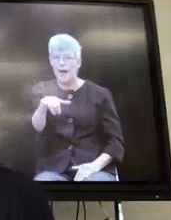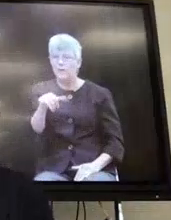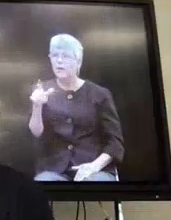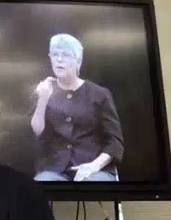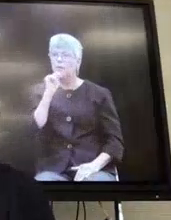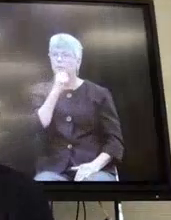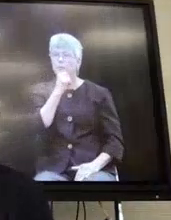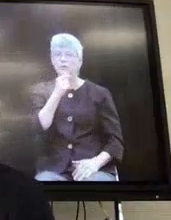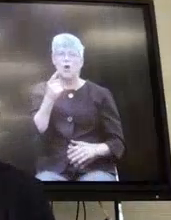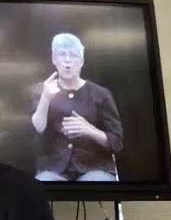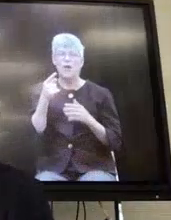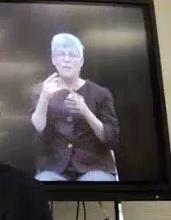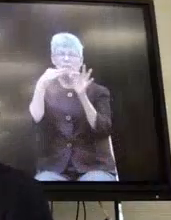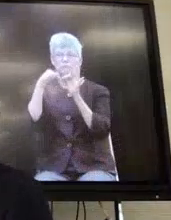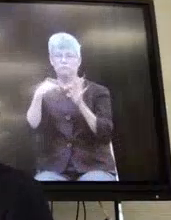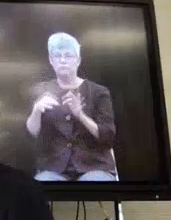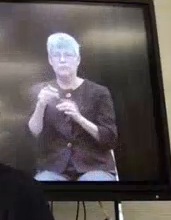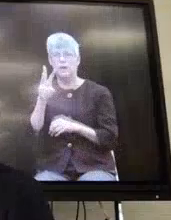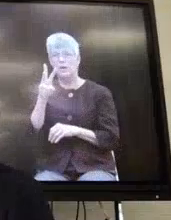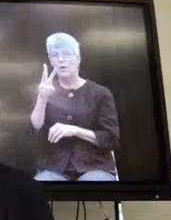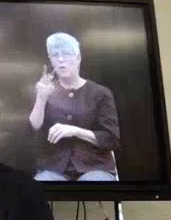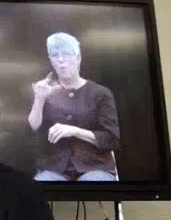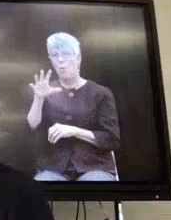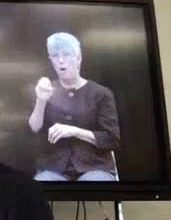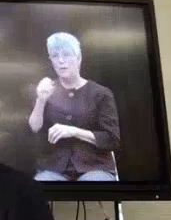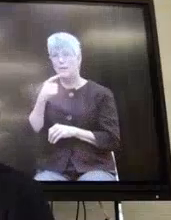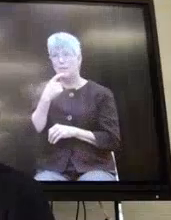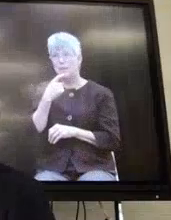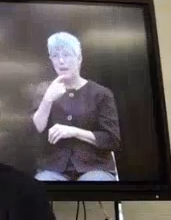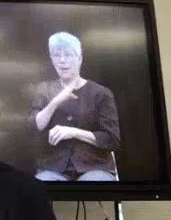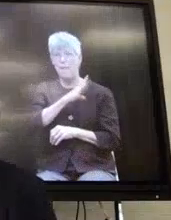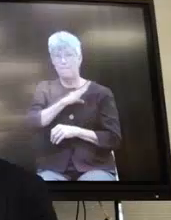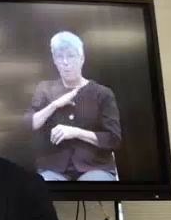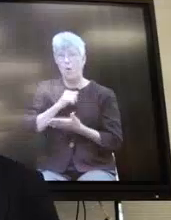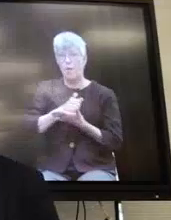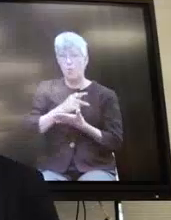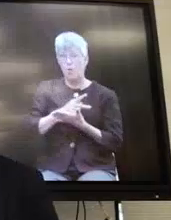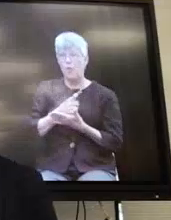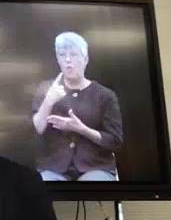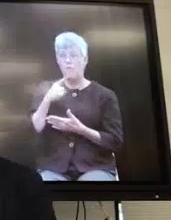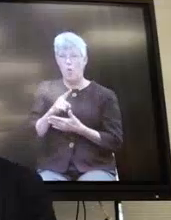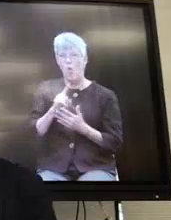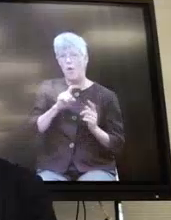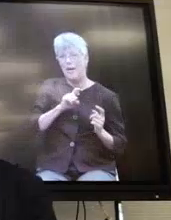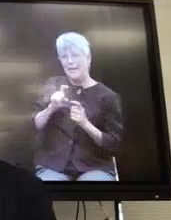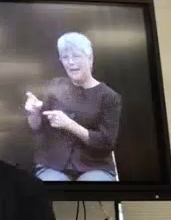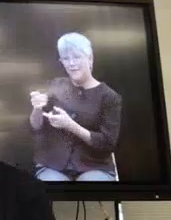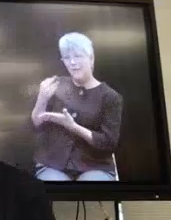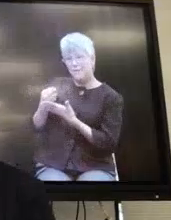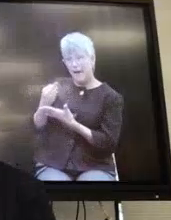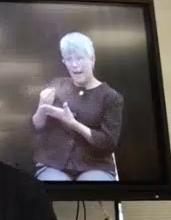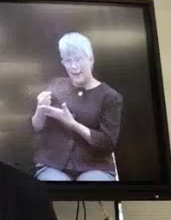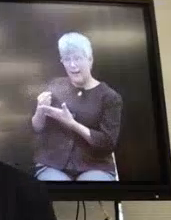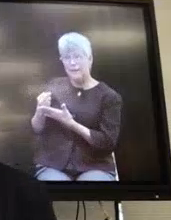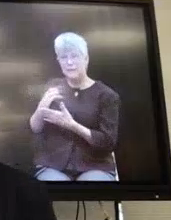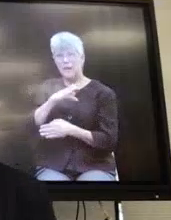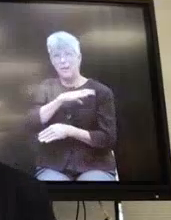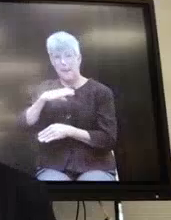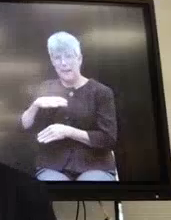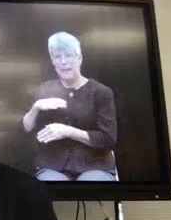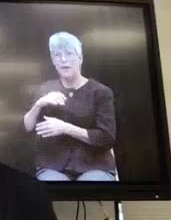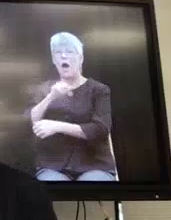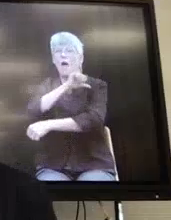What Wallace is requesting is board approval for us to give the finance committee the authority to